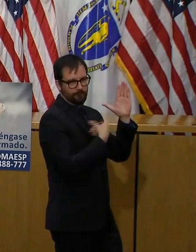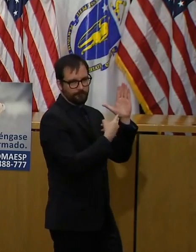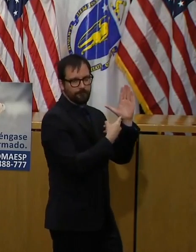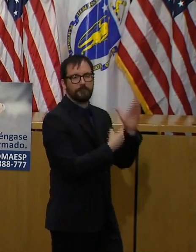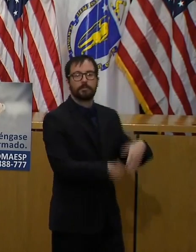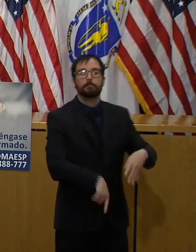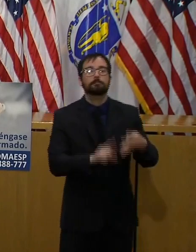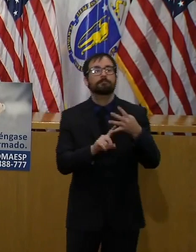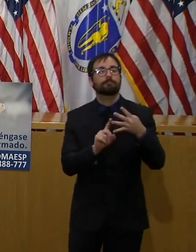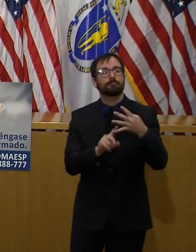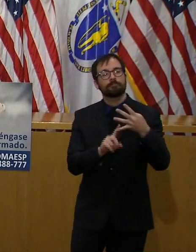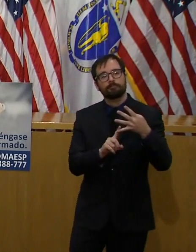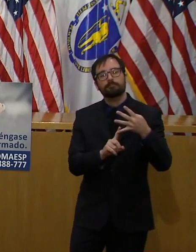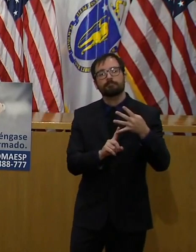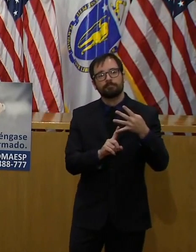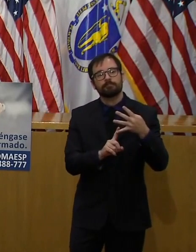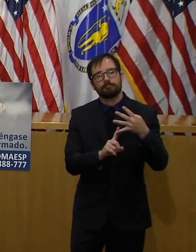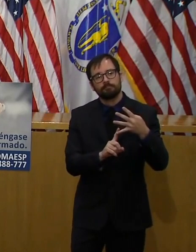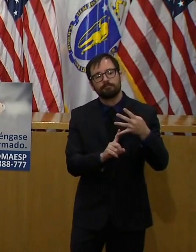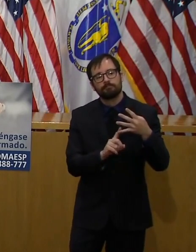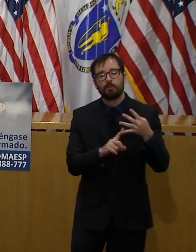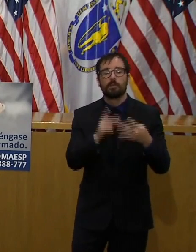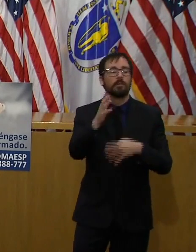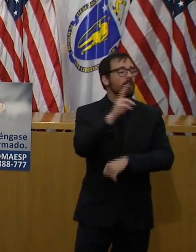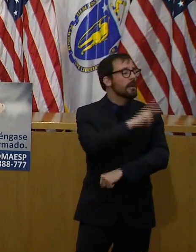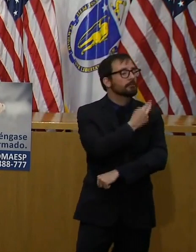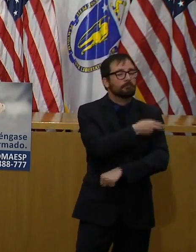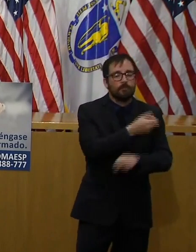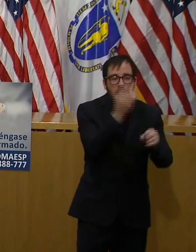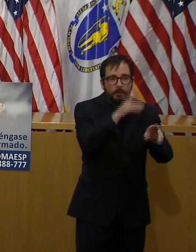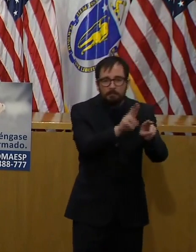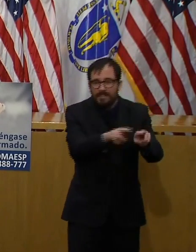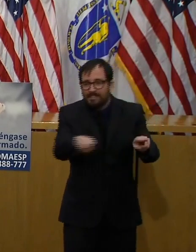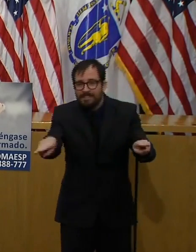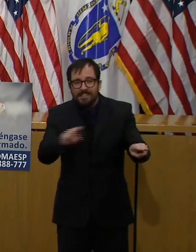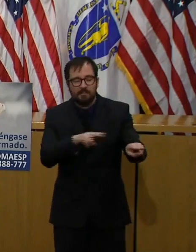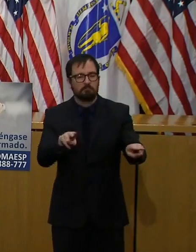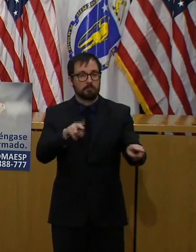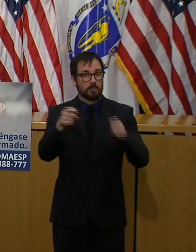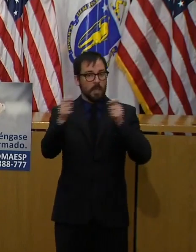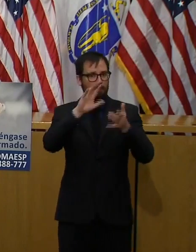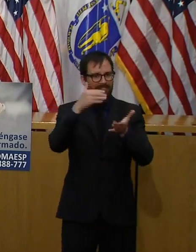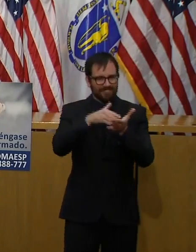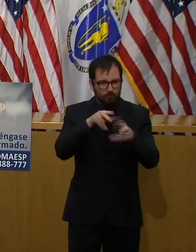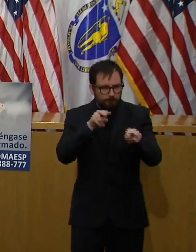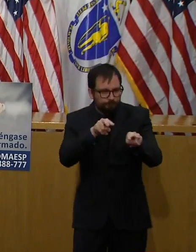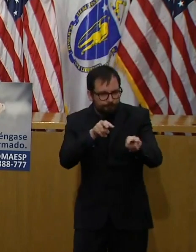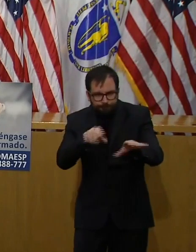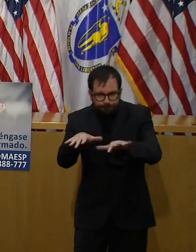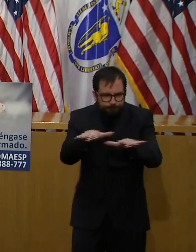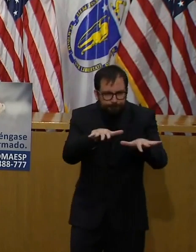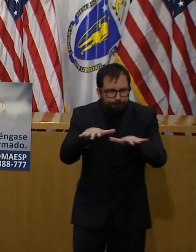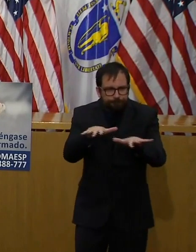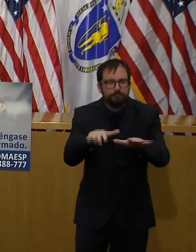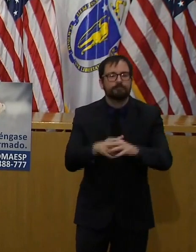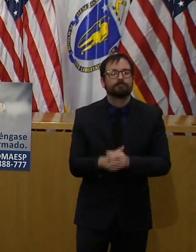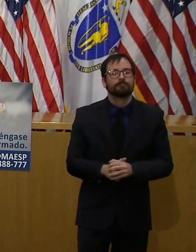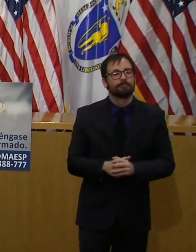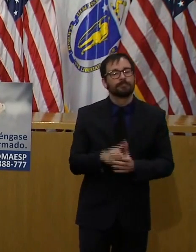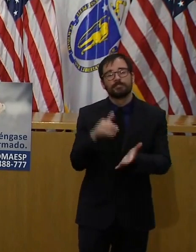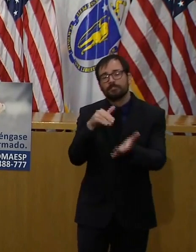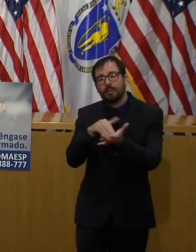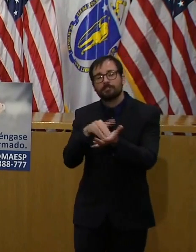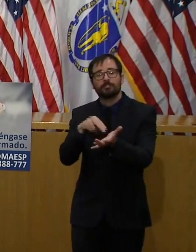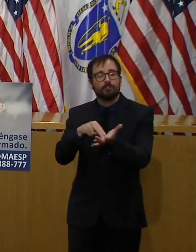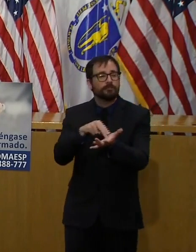contact with our hospitals, its medical advisory board includes several experts from the healthcare community here in the Commonwealth. As of the